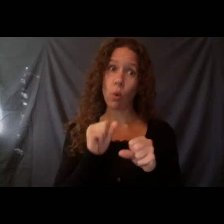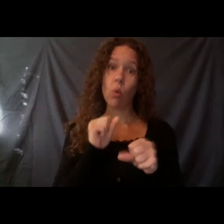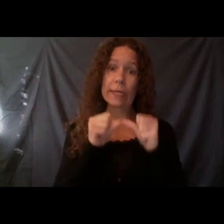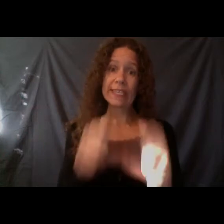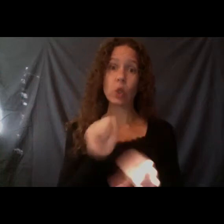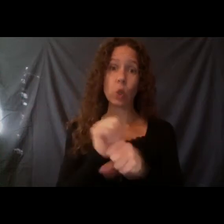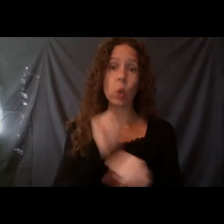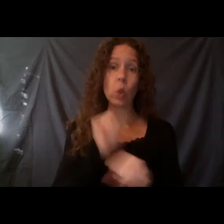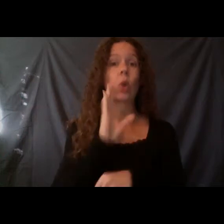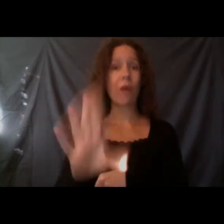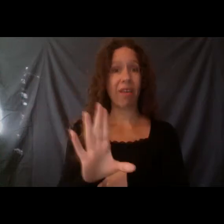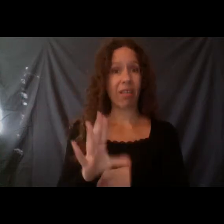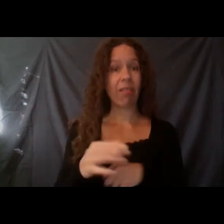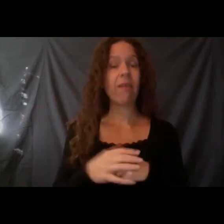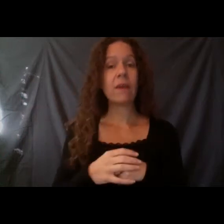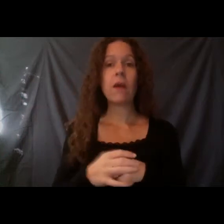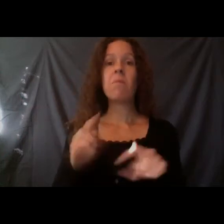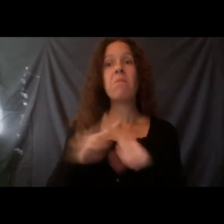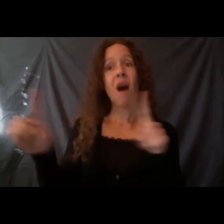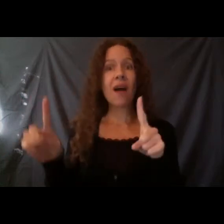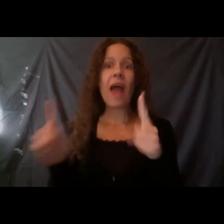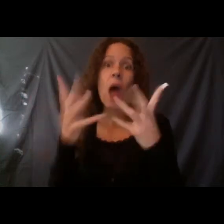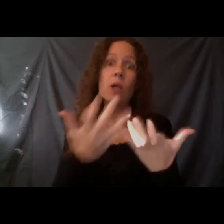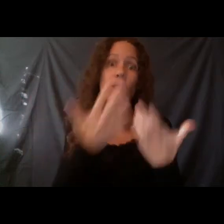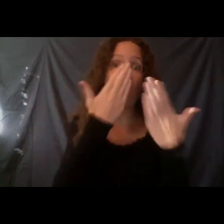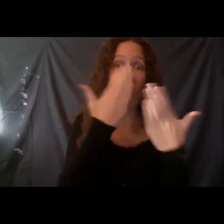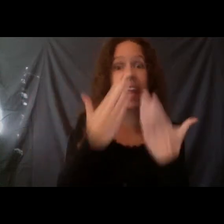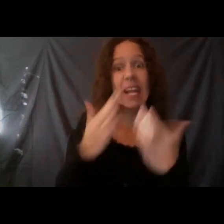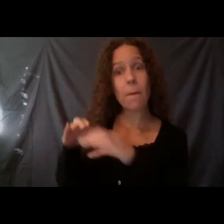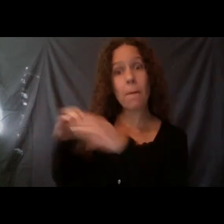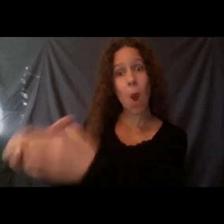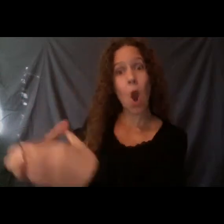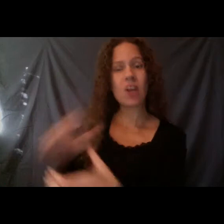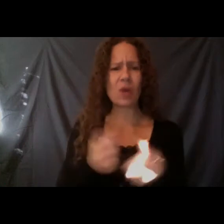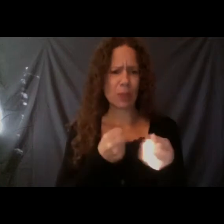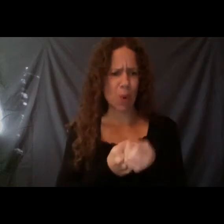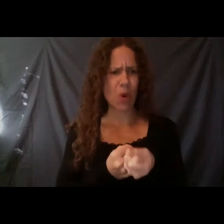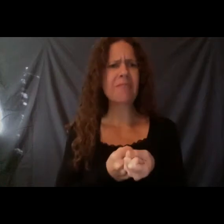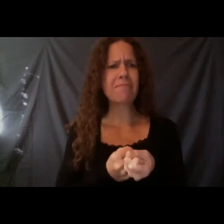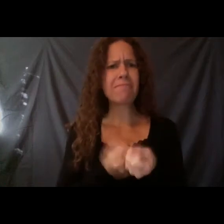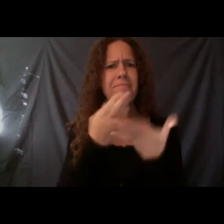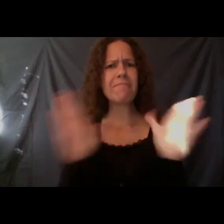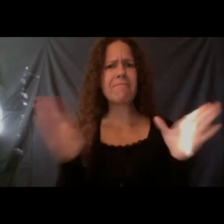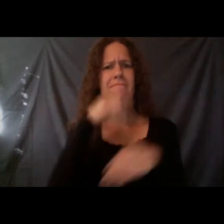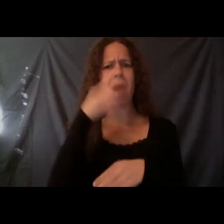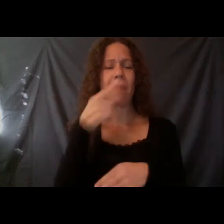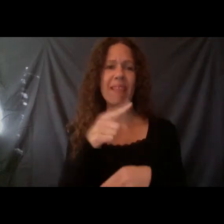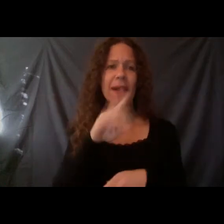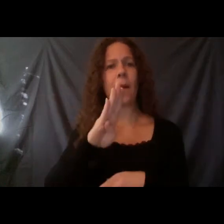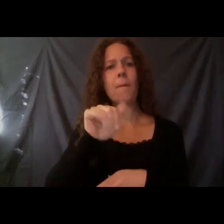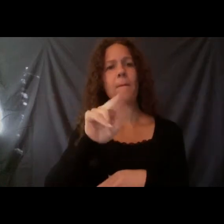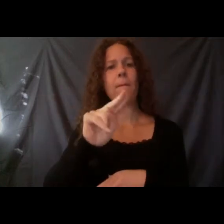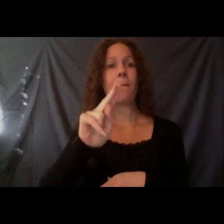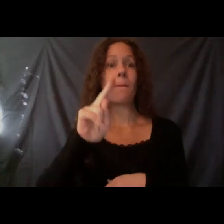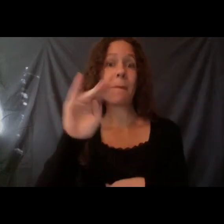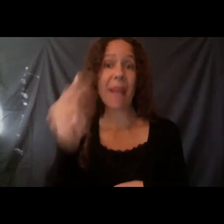public banking in California, I want to thank our party for supporting public banking, and that work will continue. And if you look at the